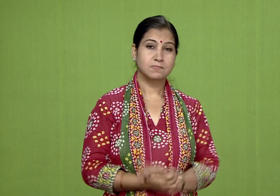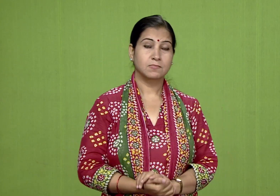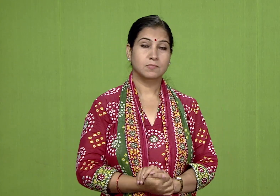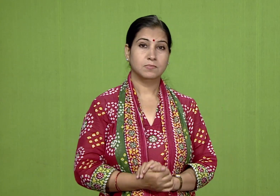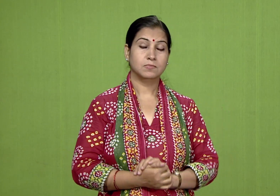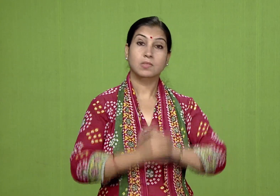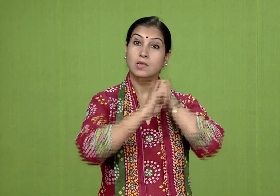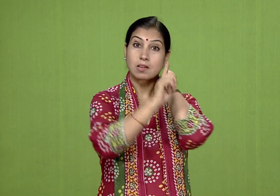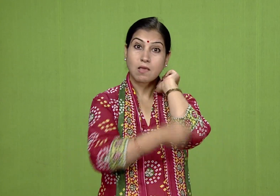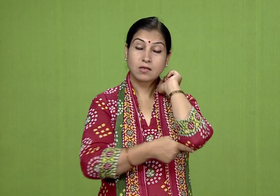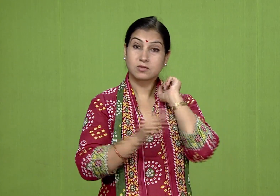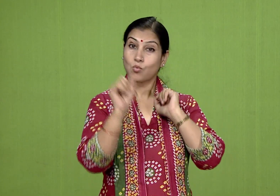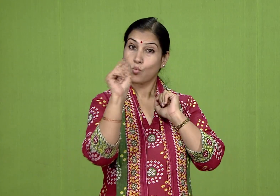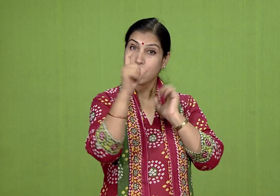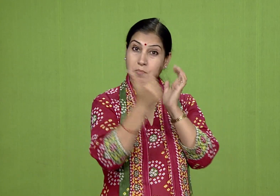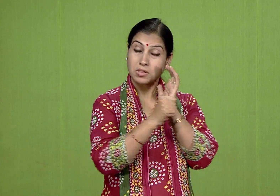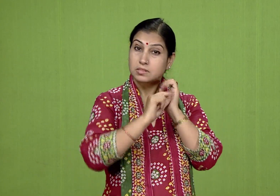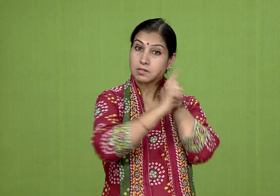At the end of the first month,